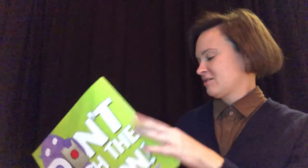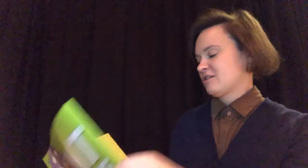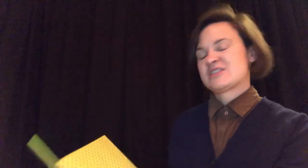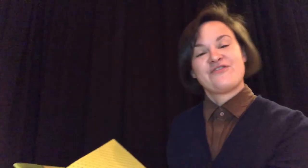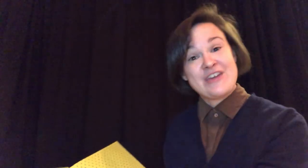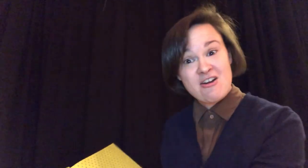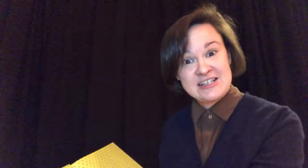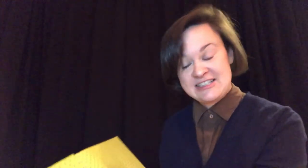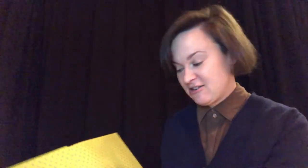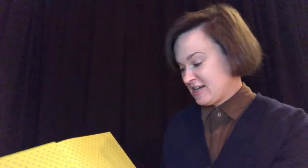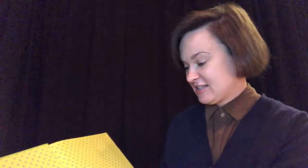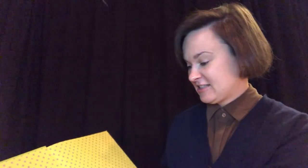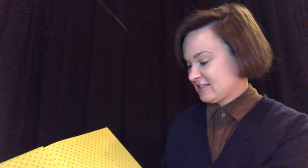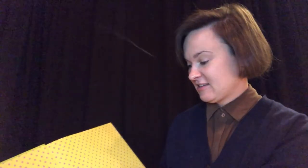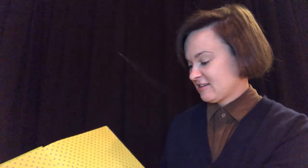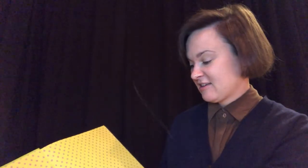It's very serious.